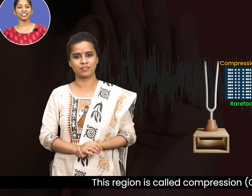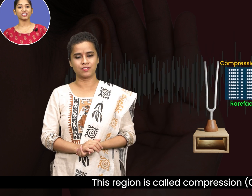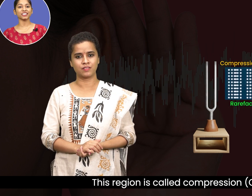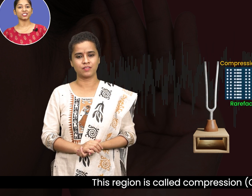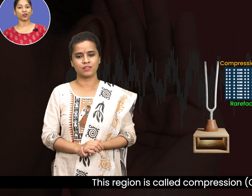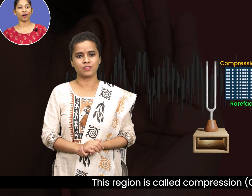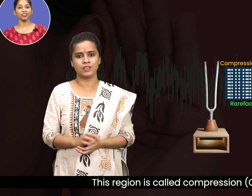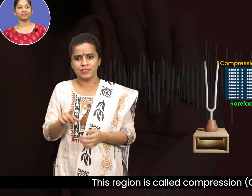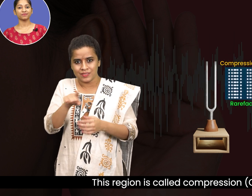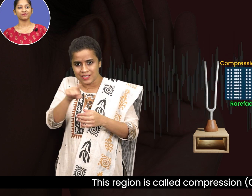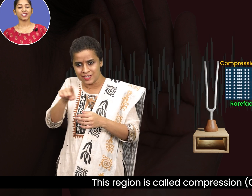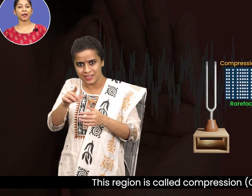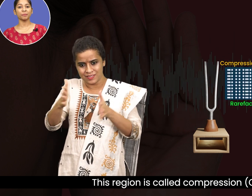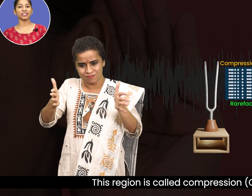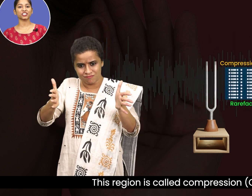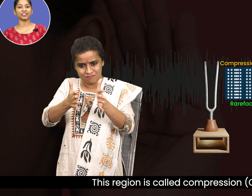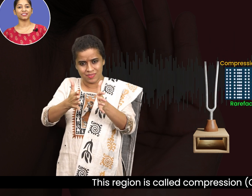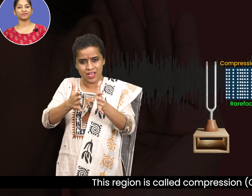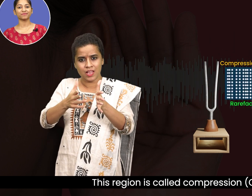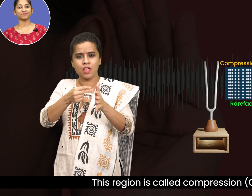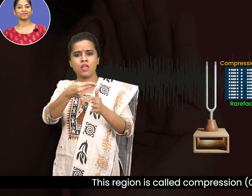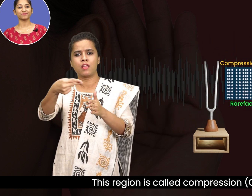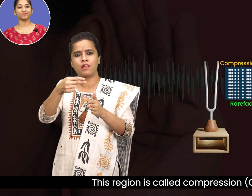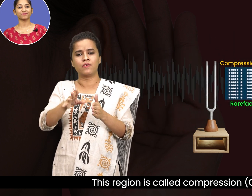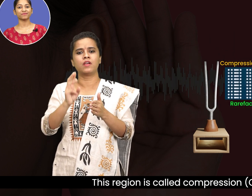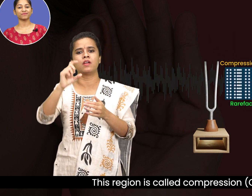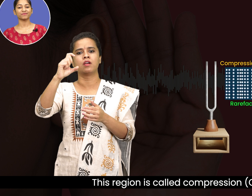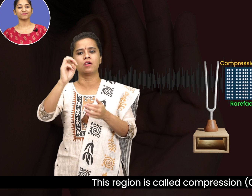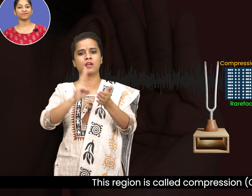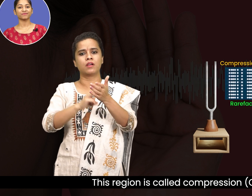This region is called compression.